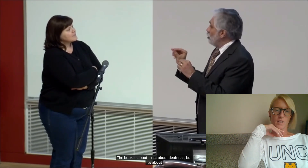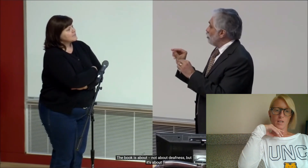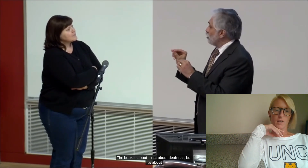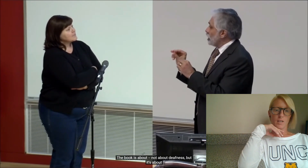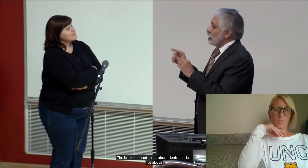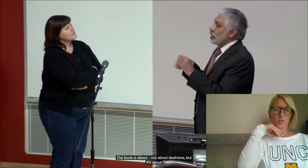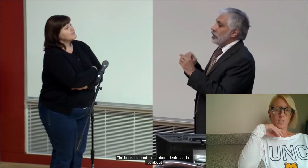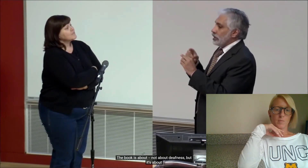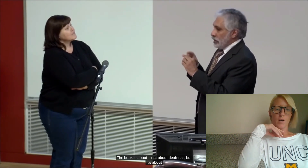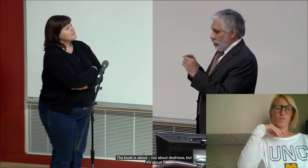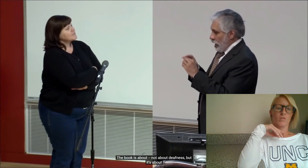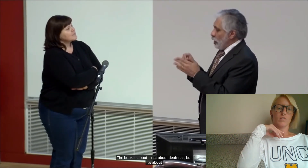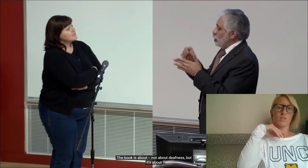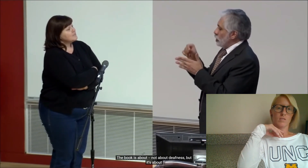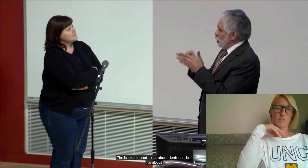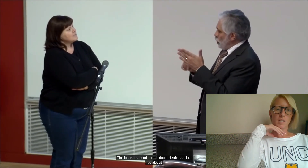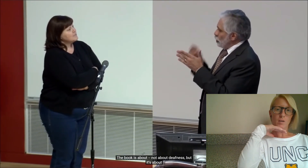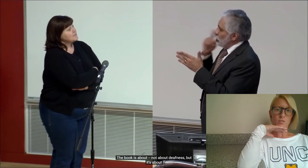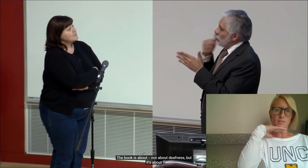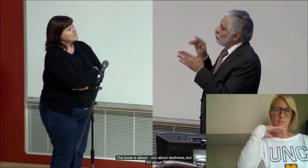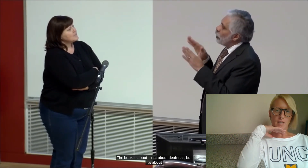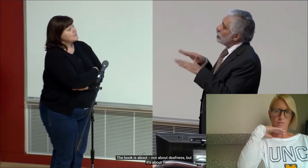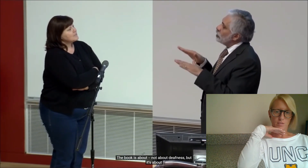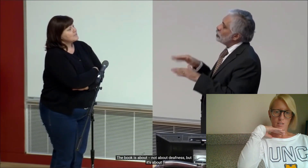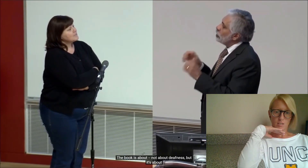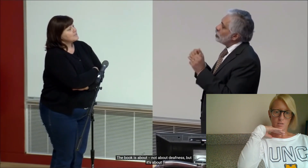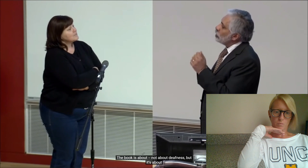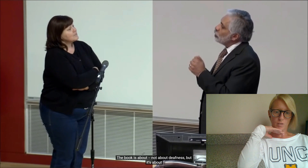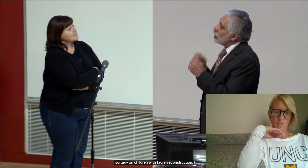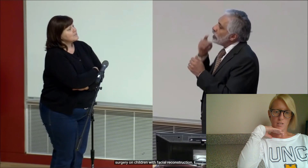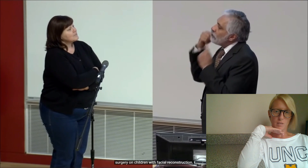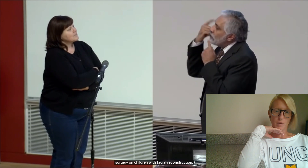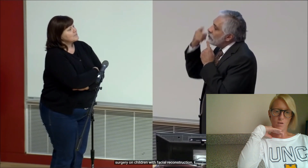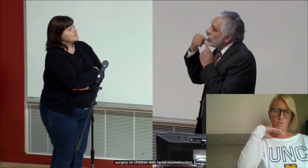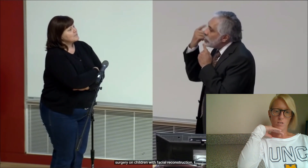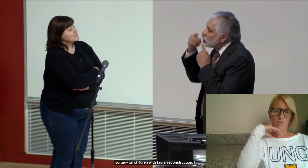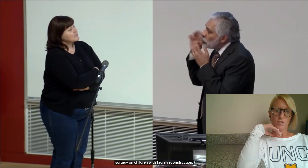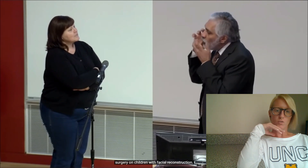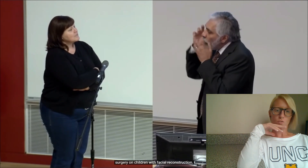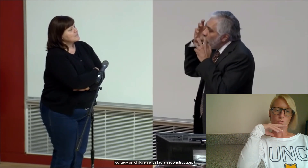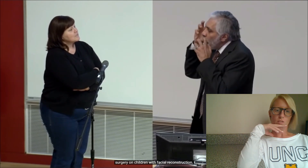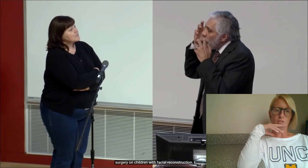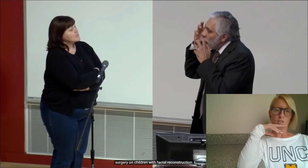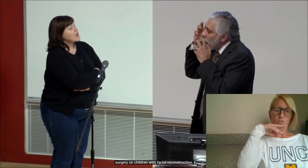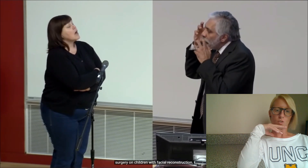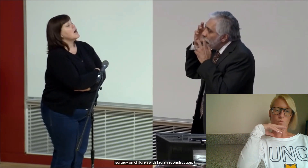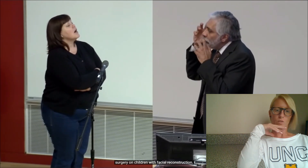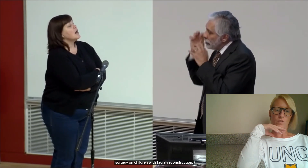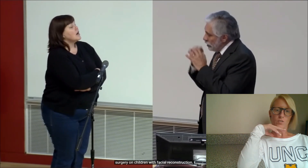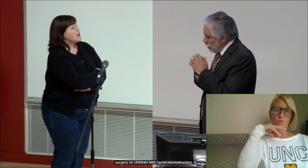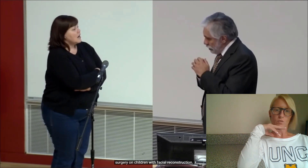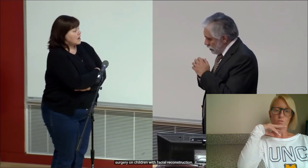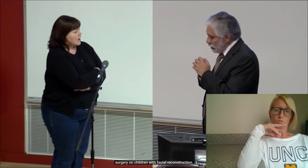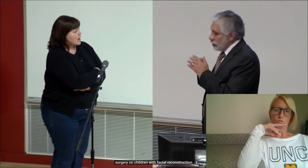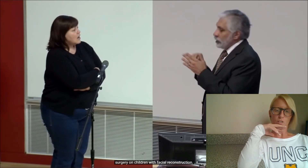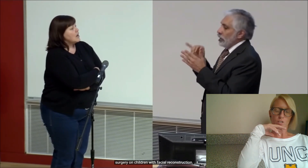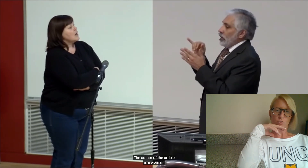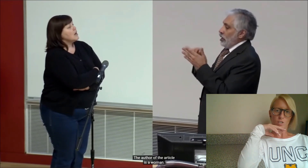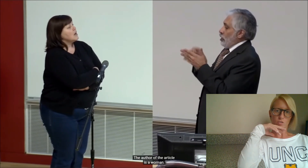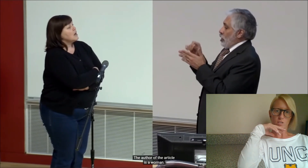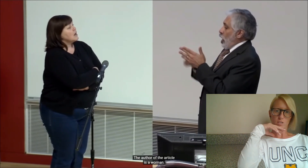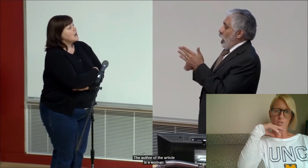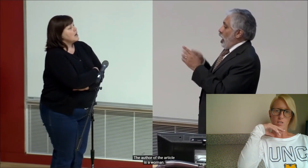is not about The book is deafness, not about deafness, but it's about surgery about on children surgery on with children facial